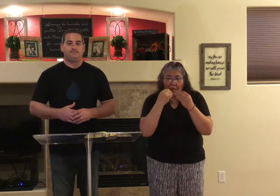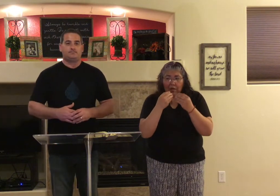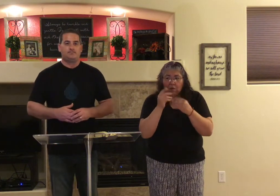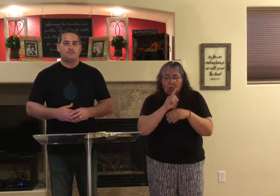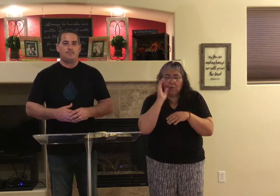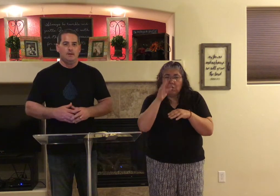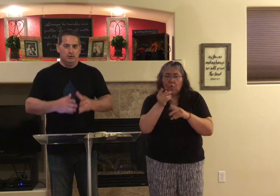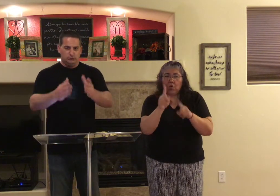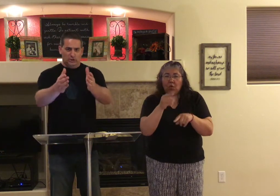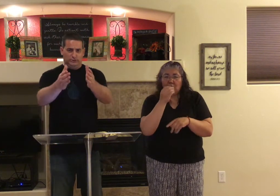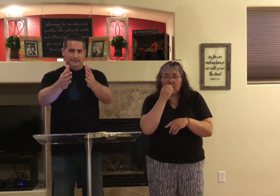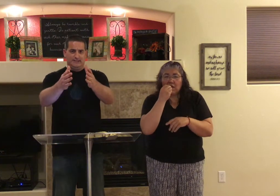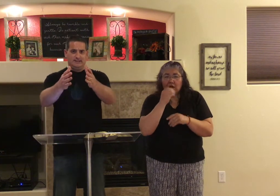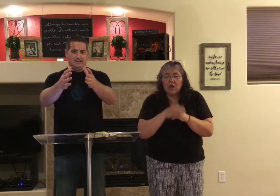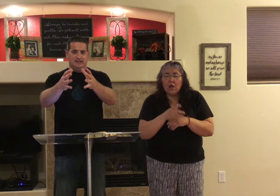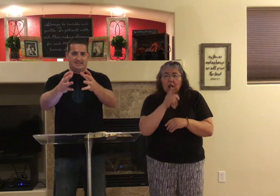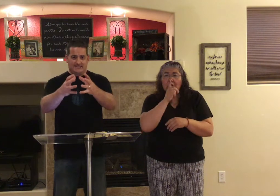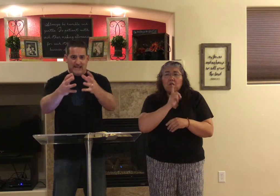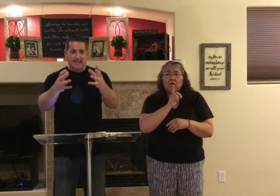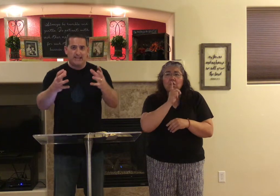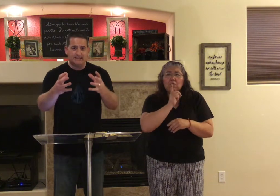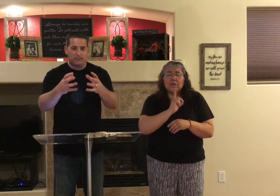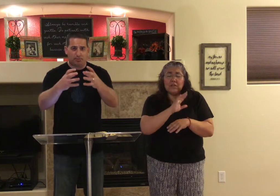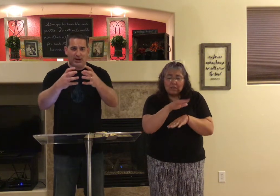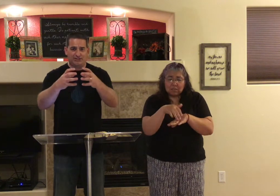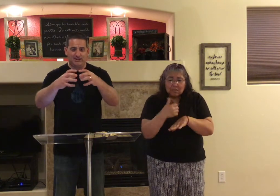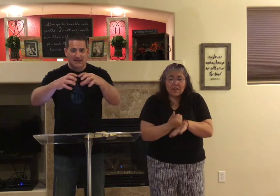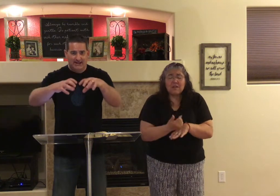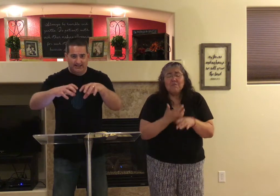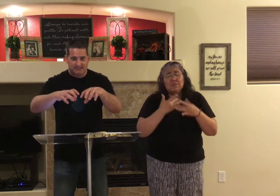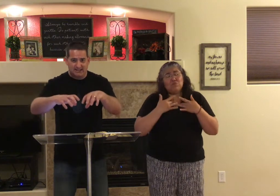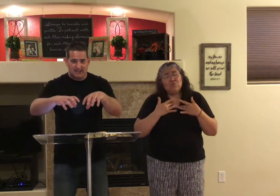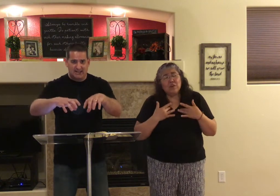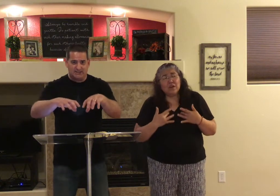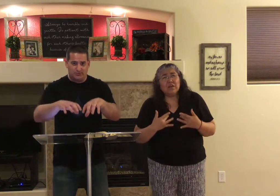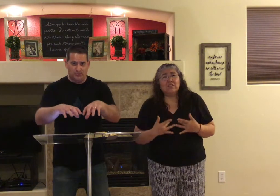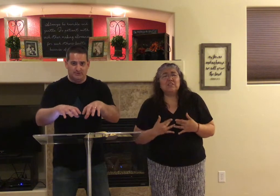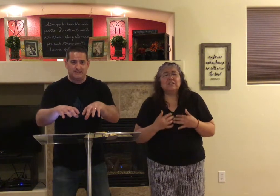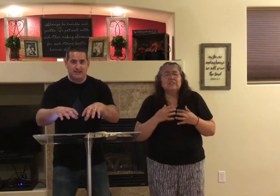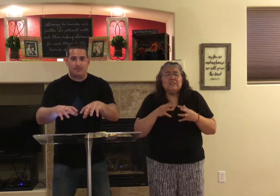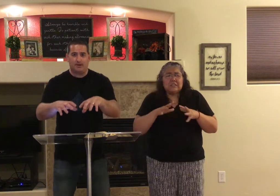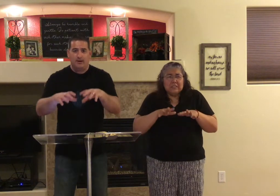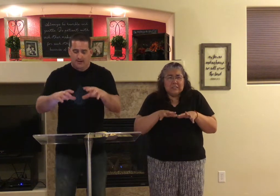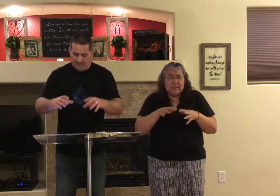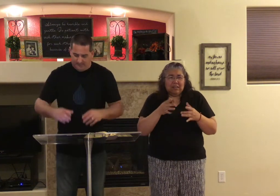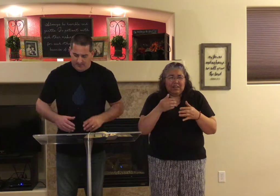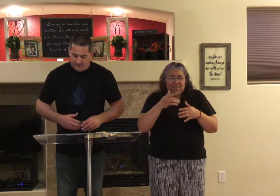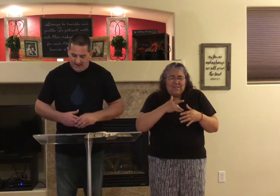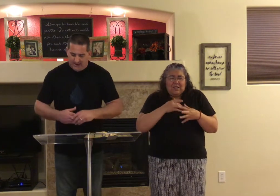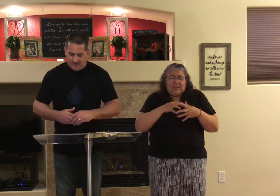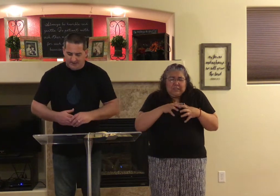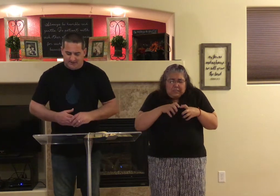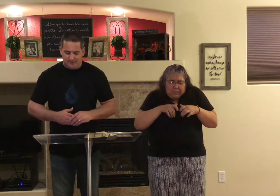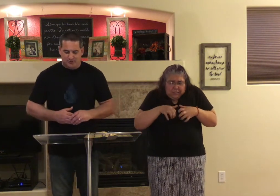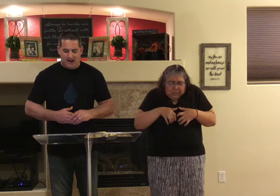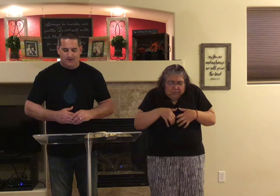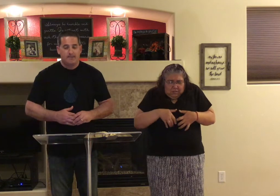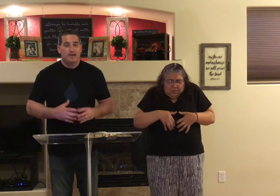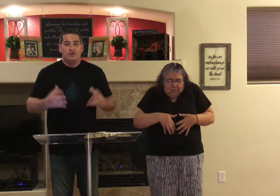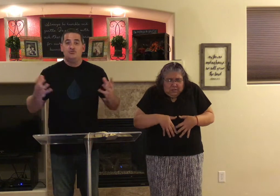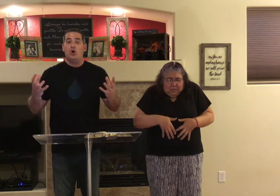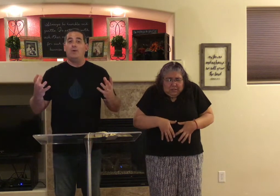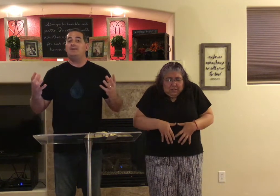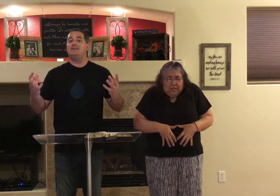eat. Loneliness is setting in. Depression is digging its roots deeper and further down into the